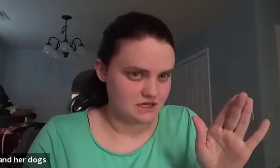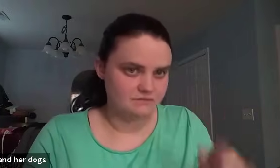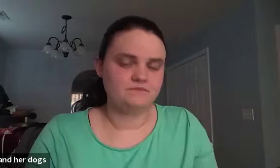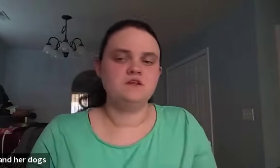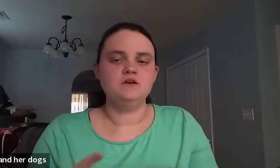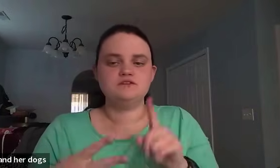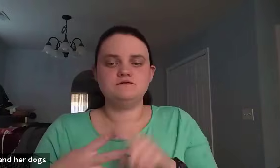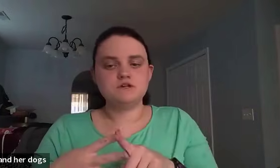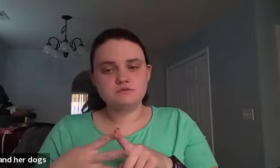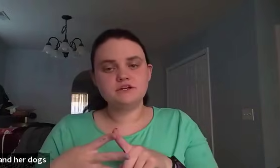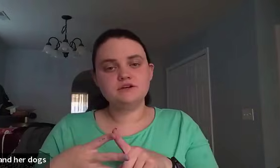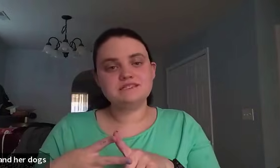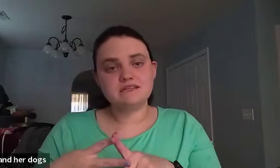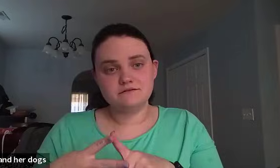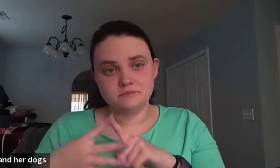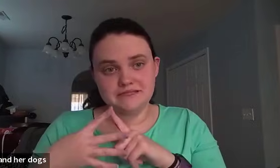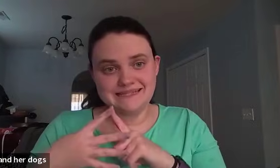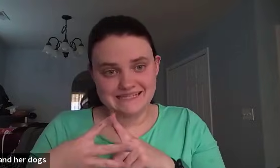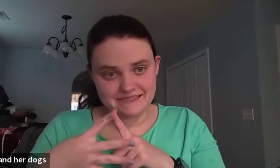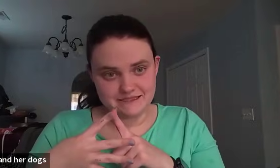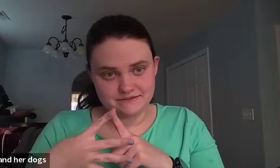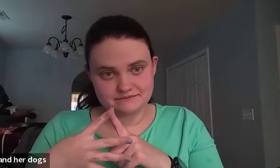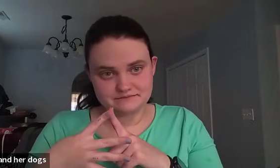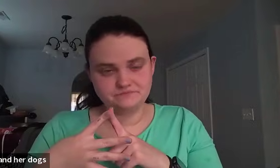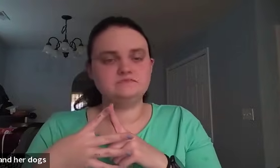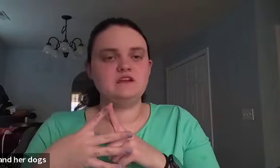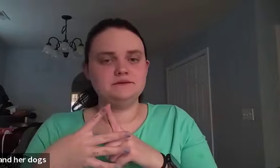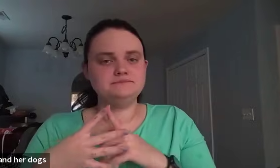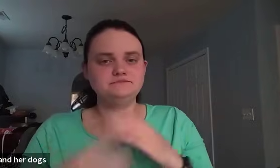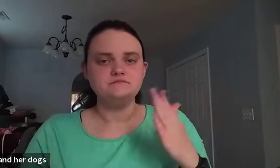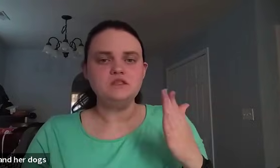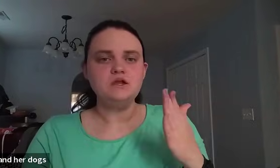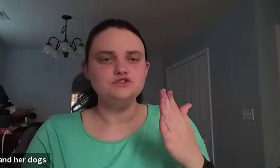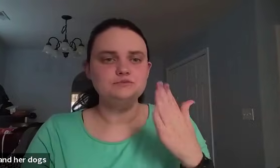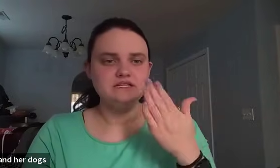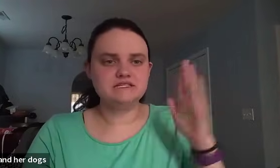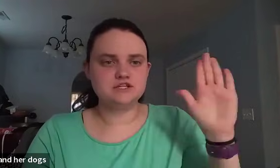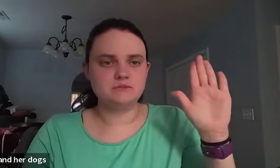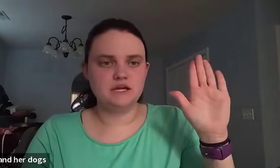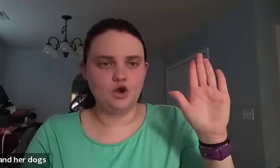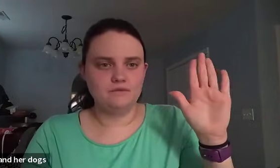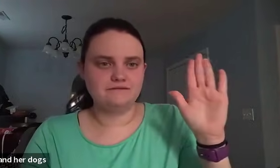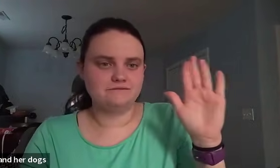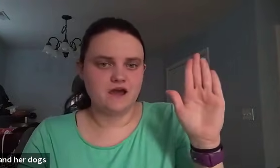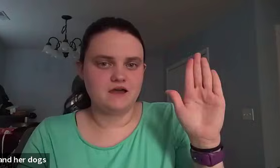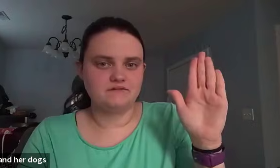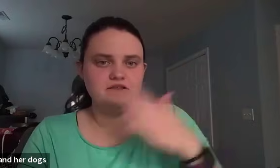saying. So the first one we're gonna do is the sign for please. Okay. So please is going to be an open five like